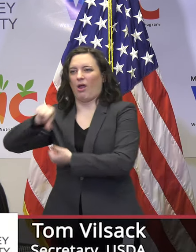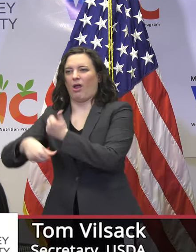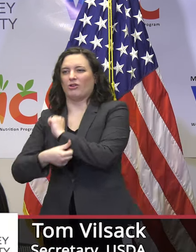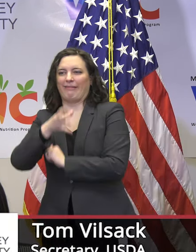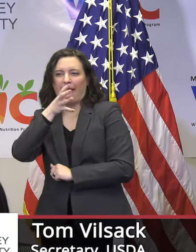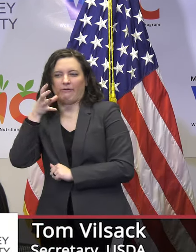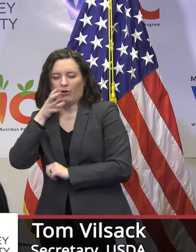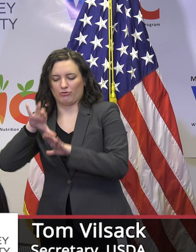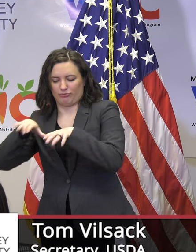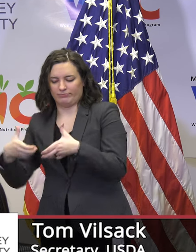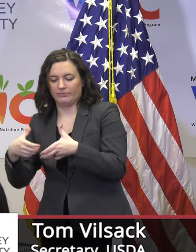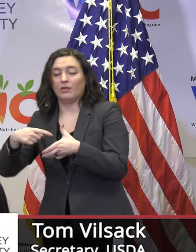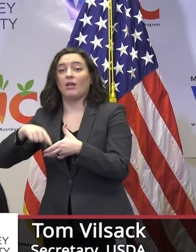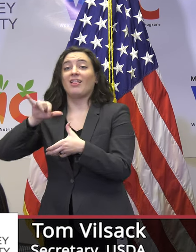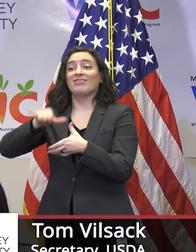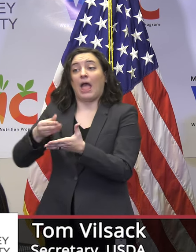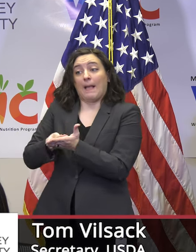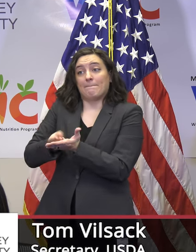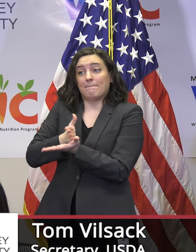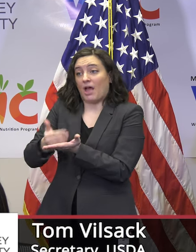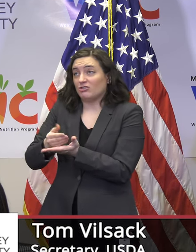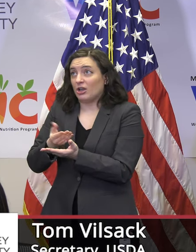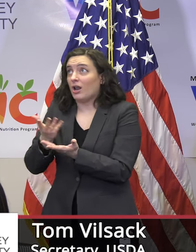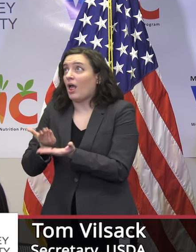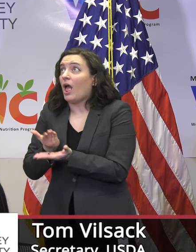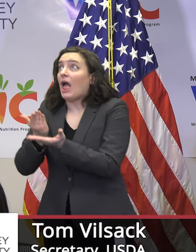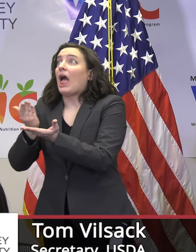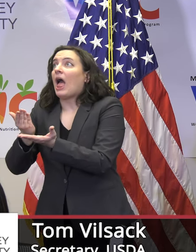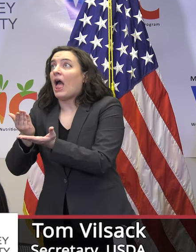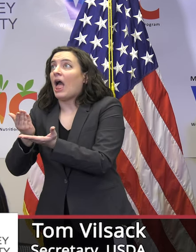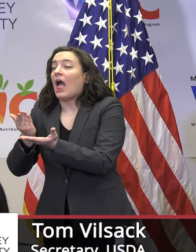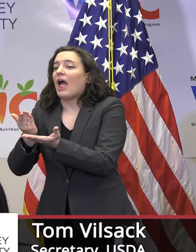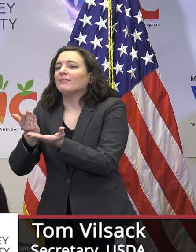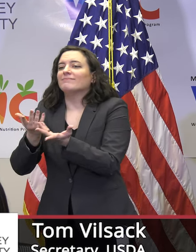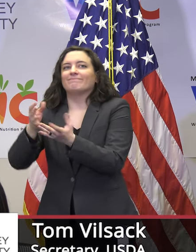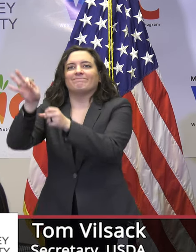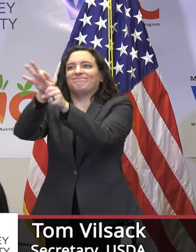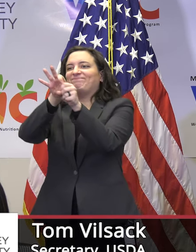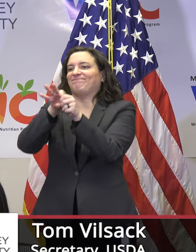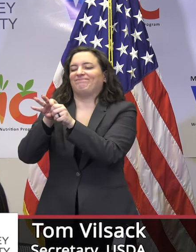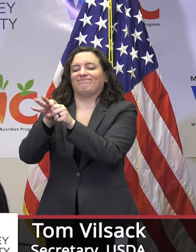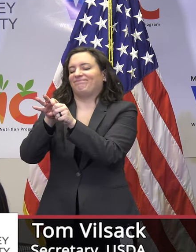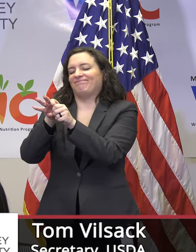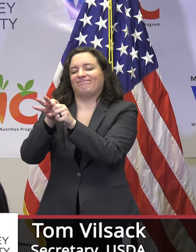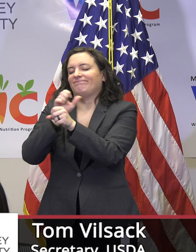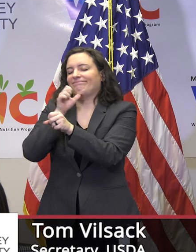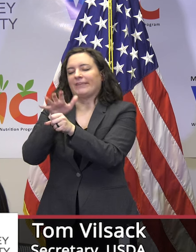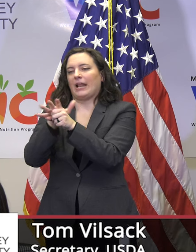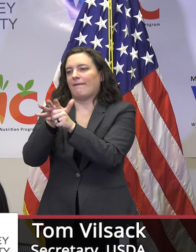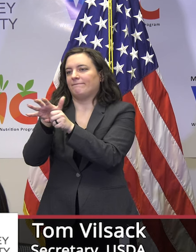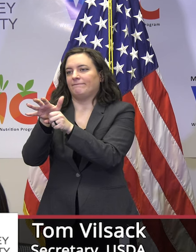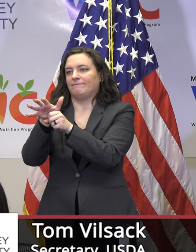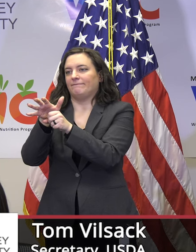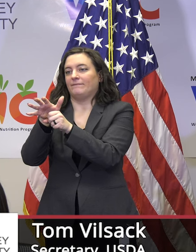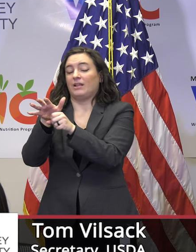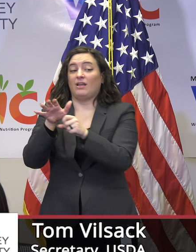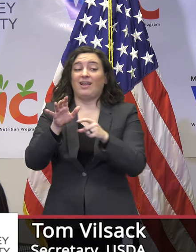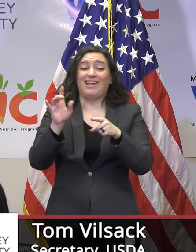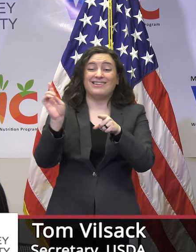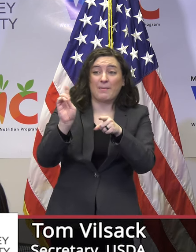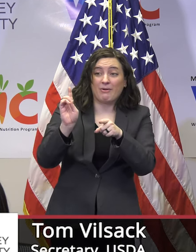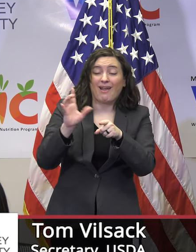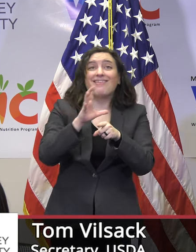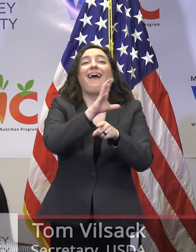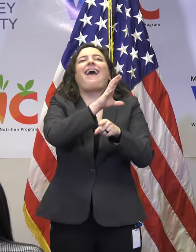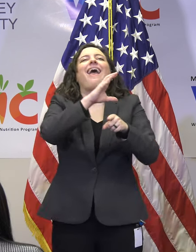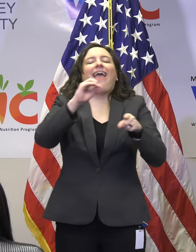proposed couldn't get the votes on the House floor because there were enough Democrats and Republicans that